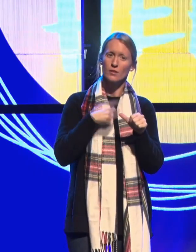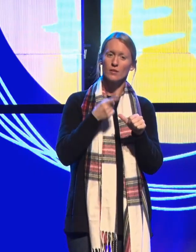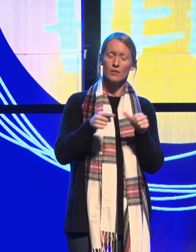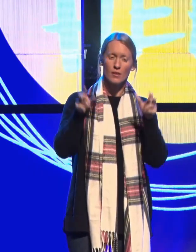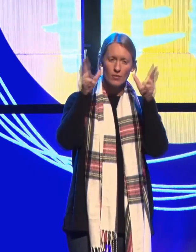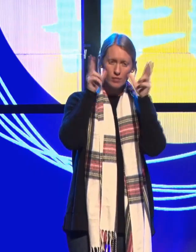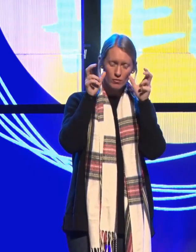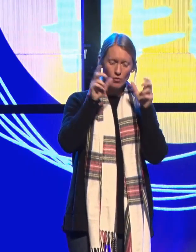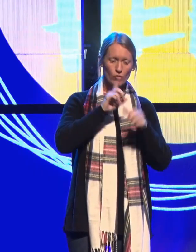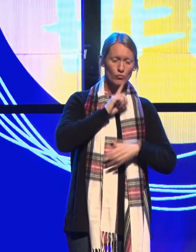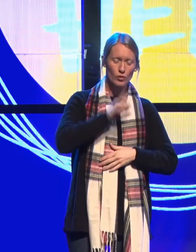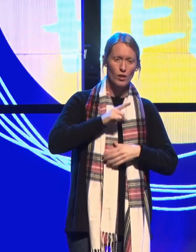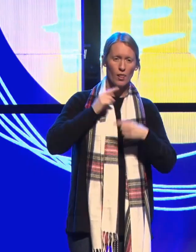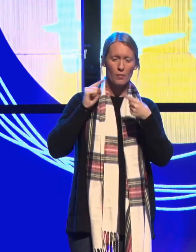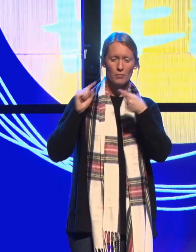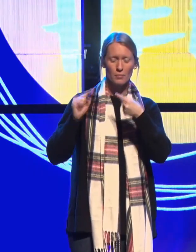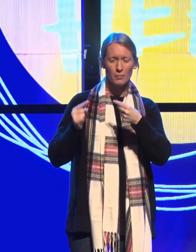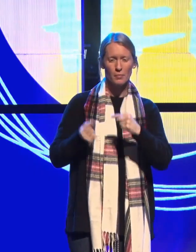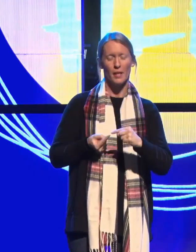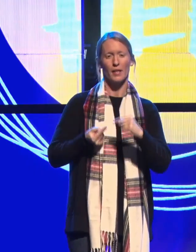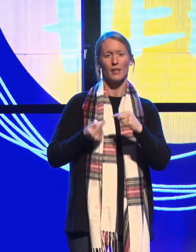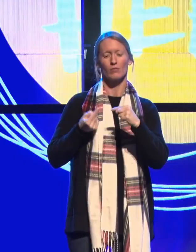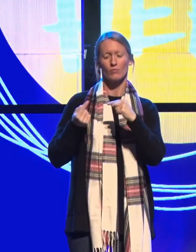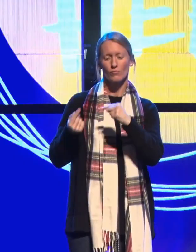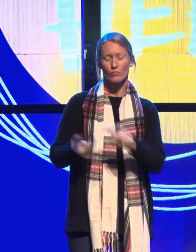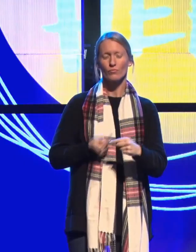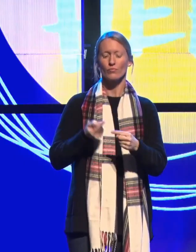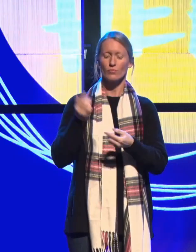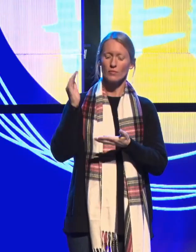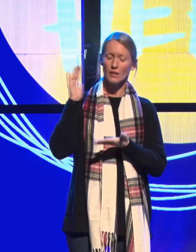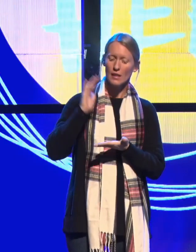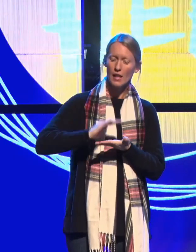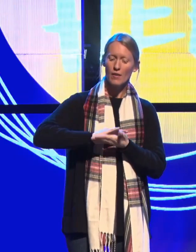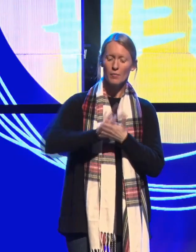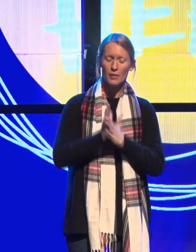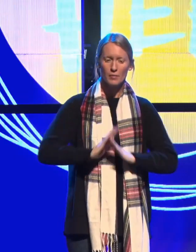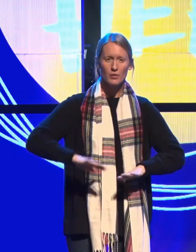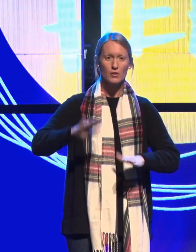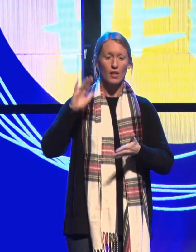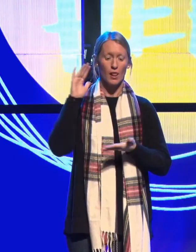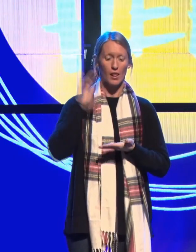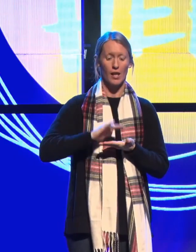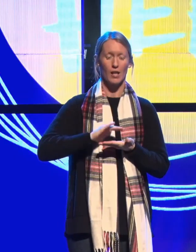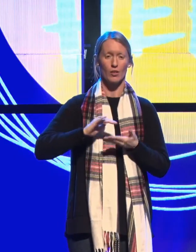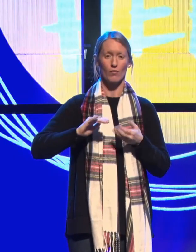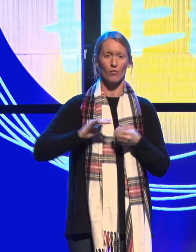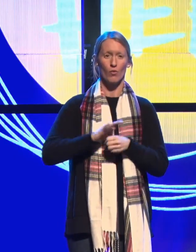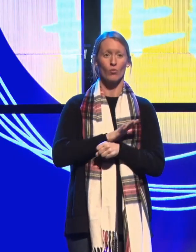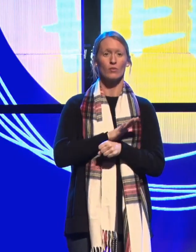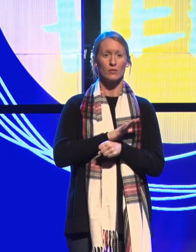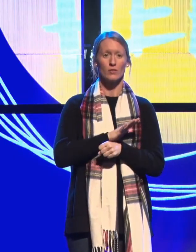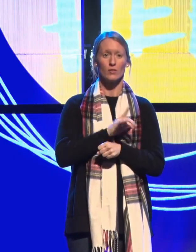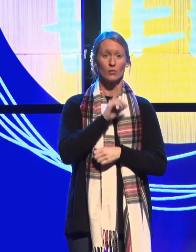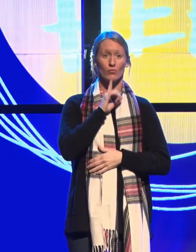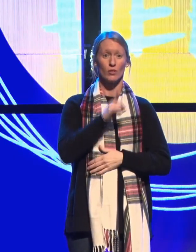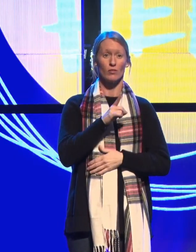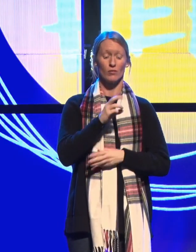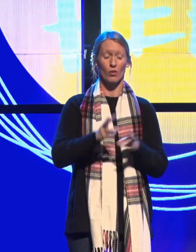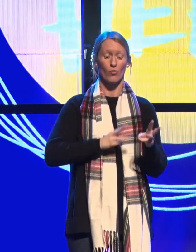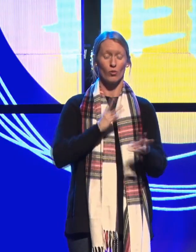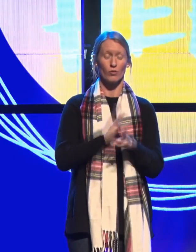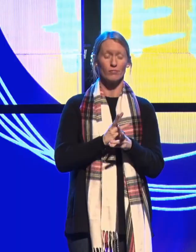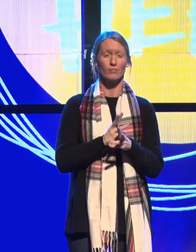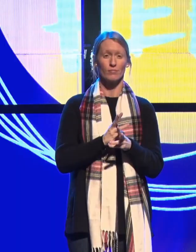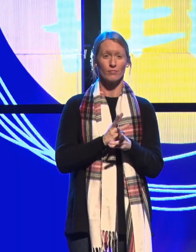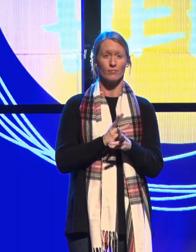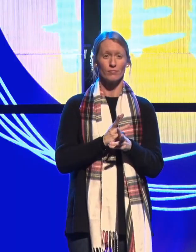The persistence of pain in our world, the persistence of the lack of peace, a lack of wholeness is real in our world. And as